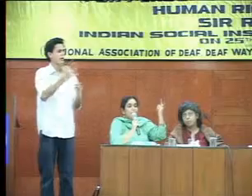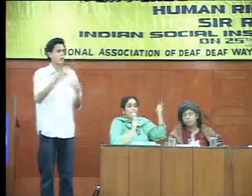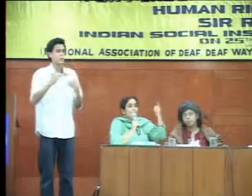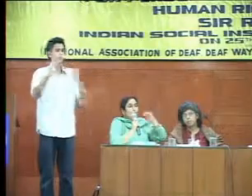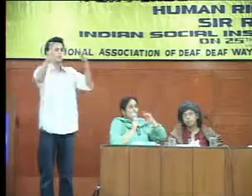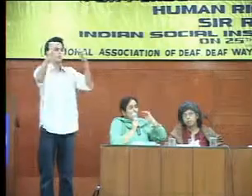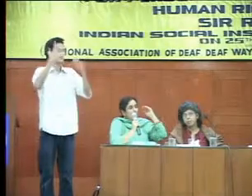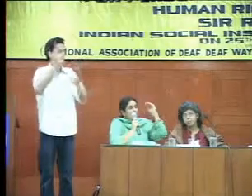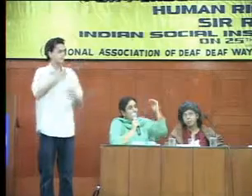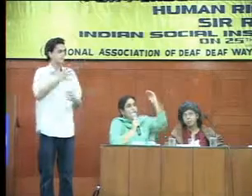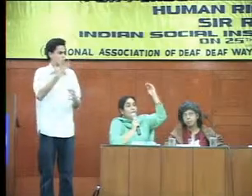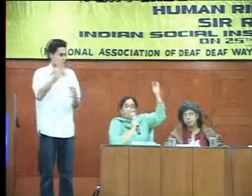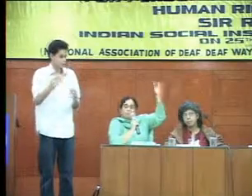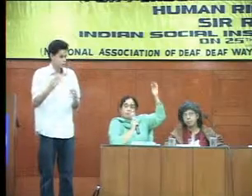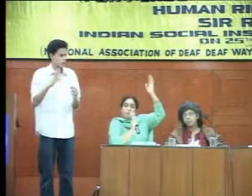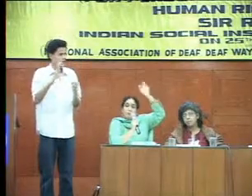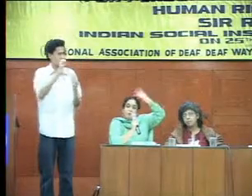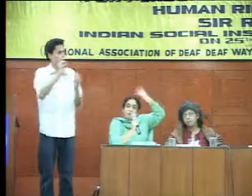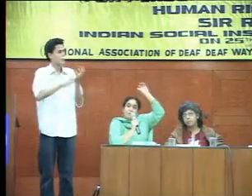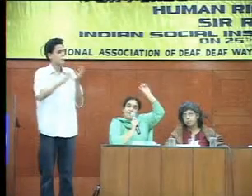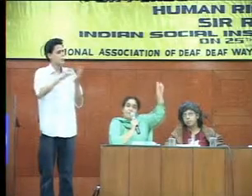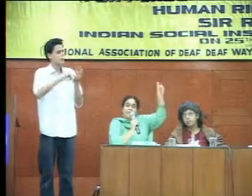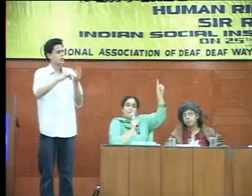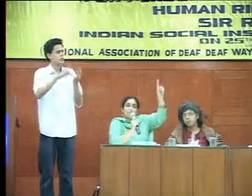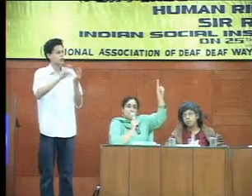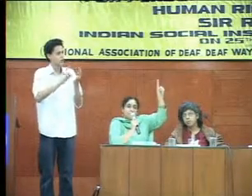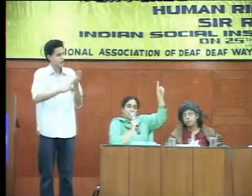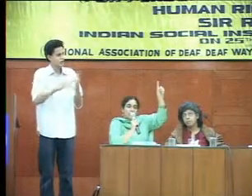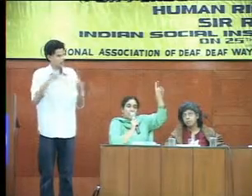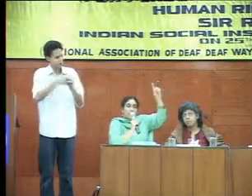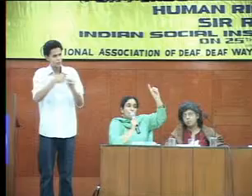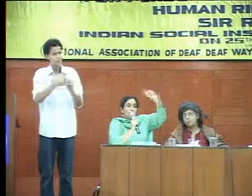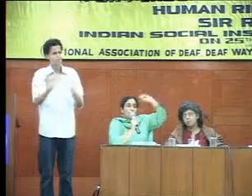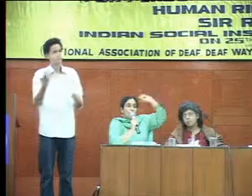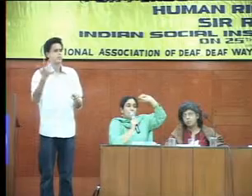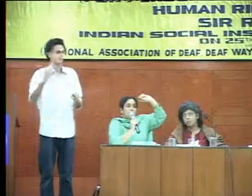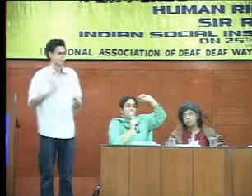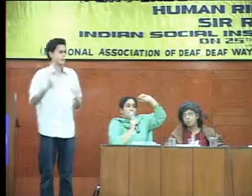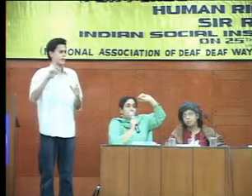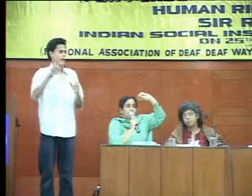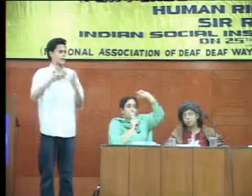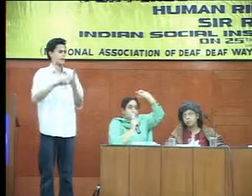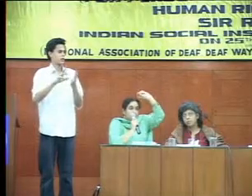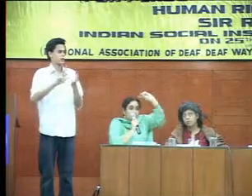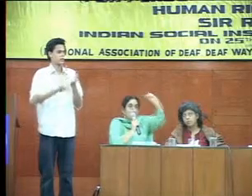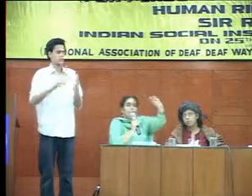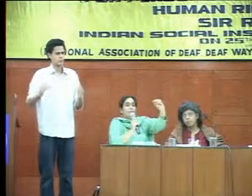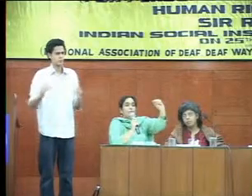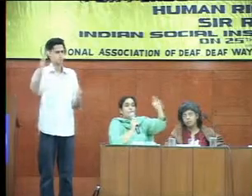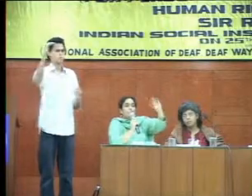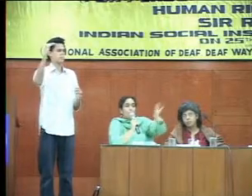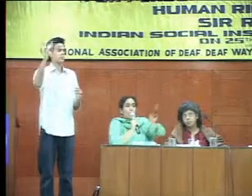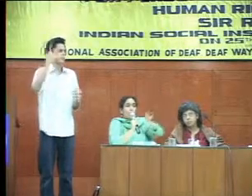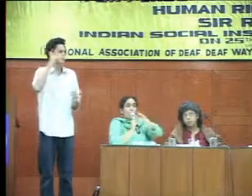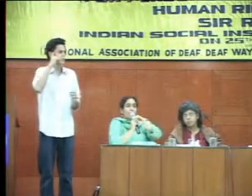it up. So should we raise the level to commission? Should we now be fighting for commission so that you